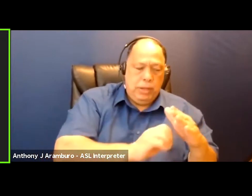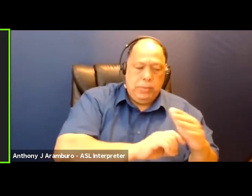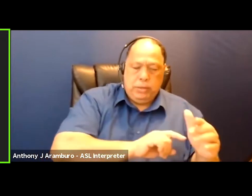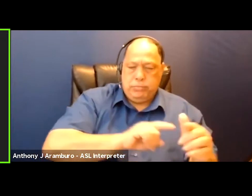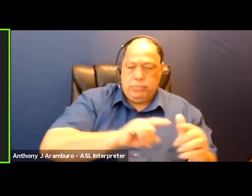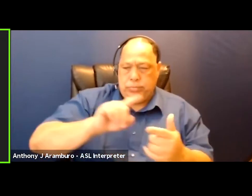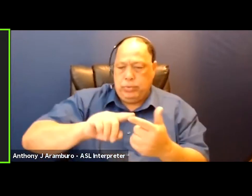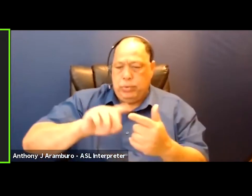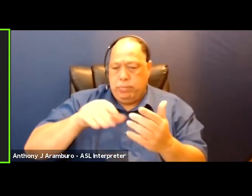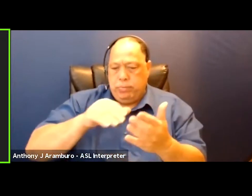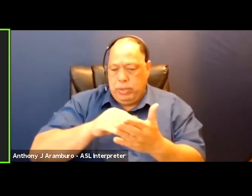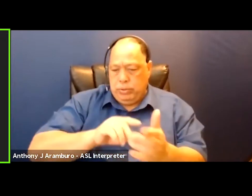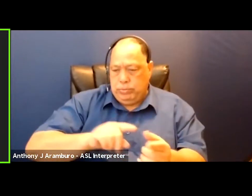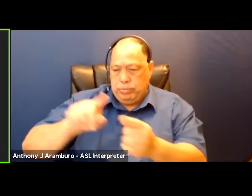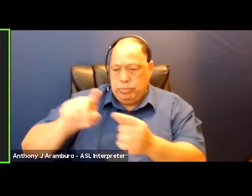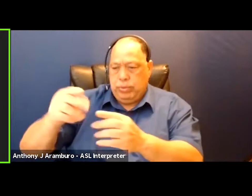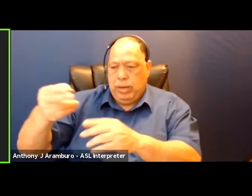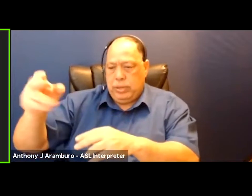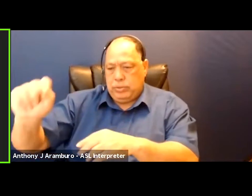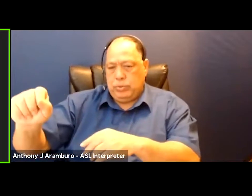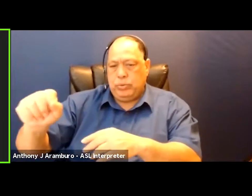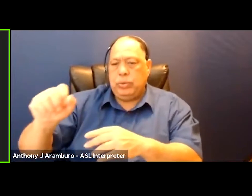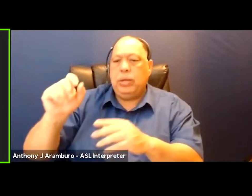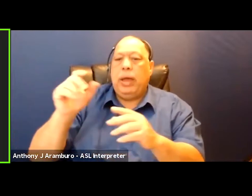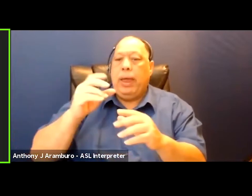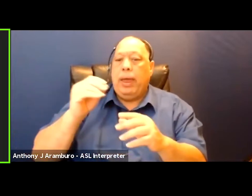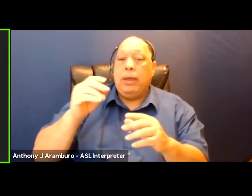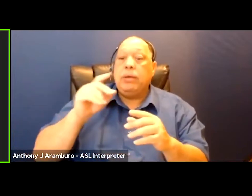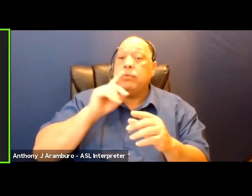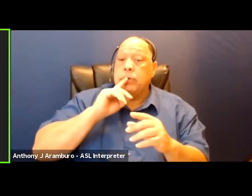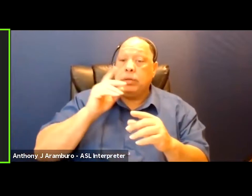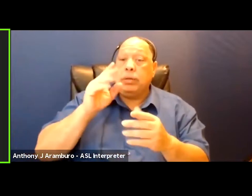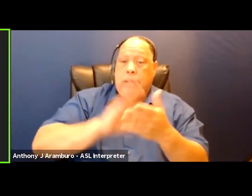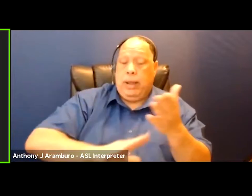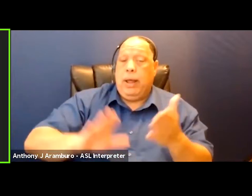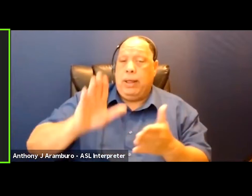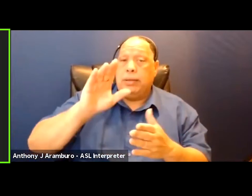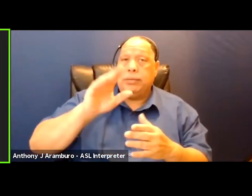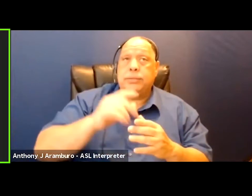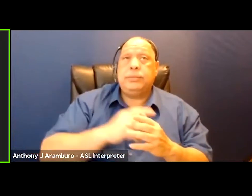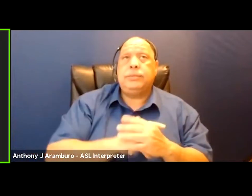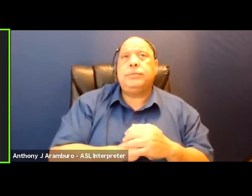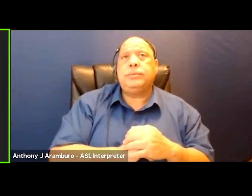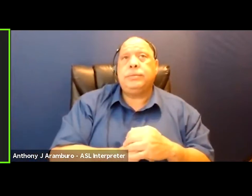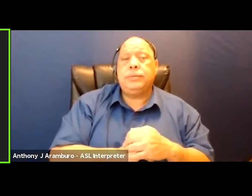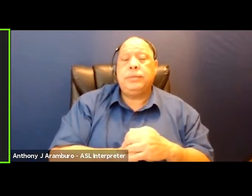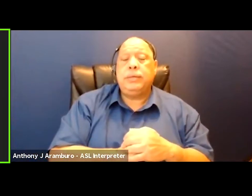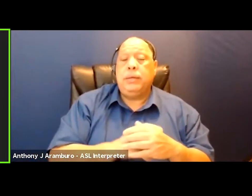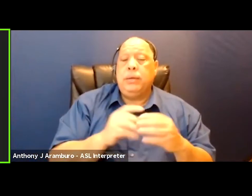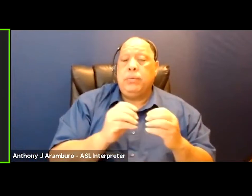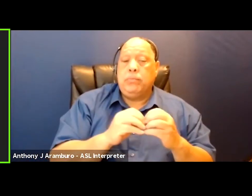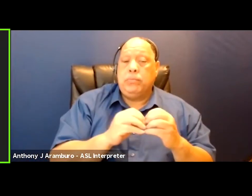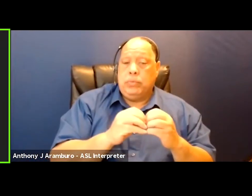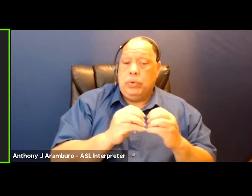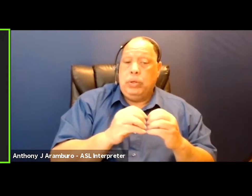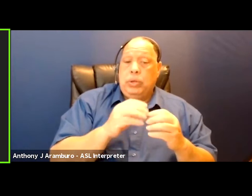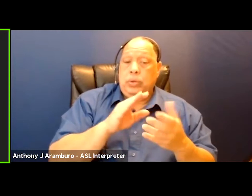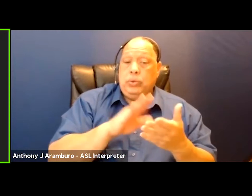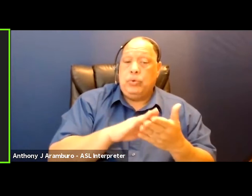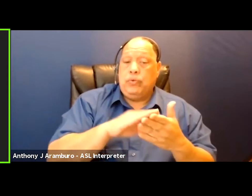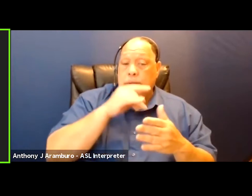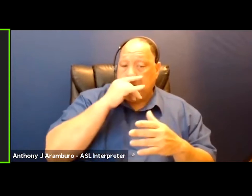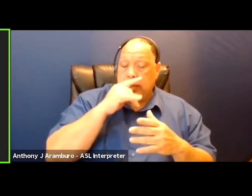to middle school and then to high school and, ideally, to college. In addition, school for the kids upstairs